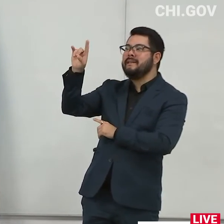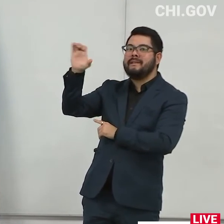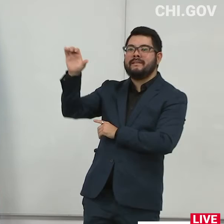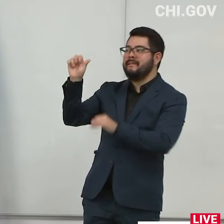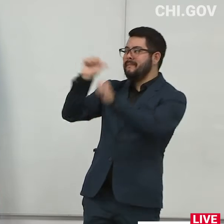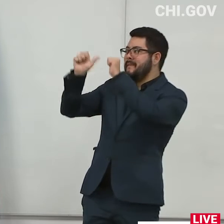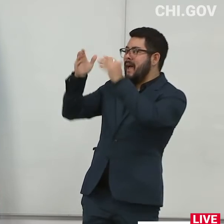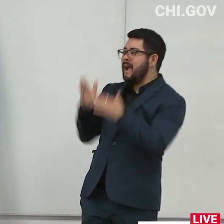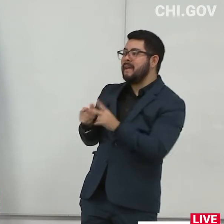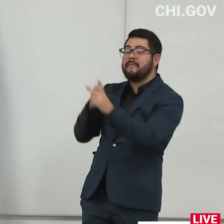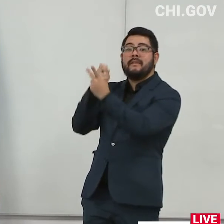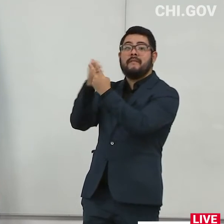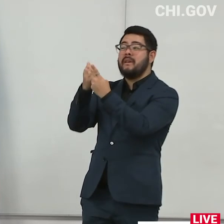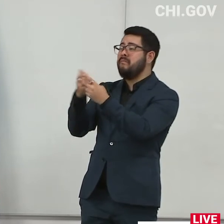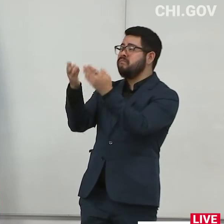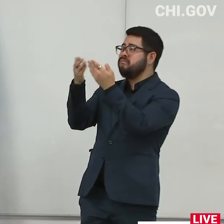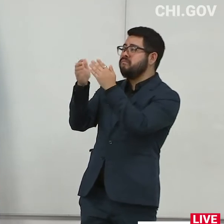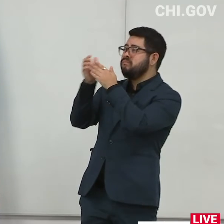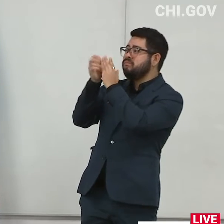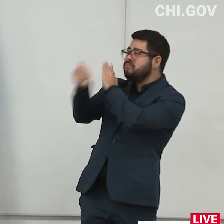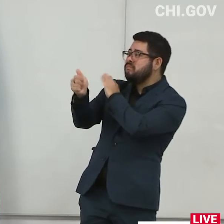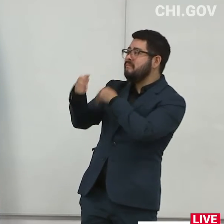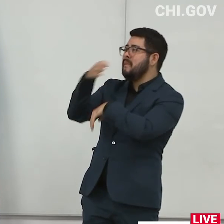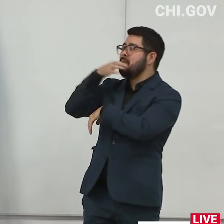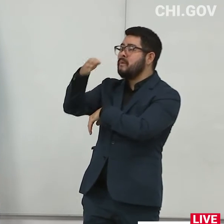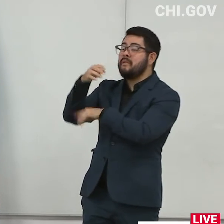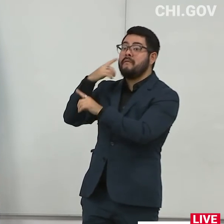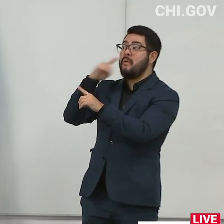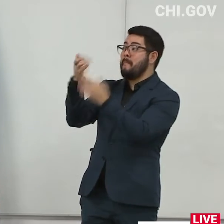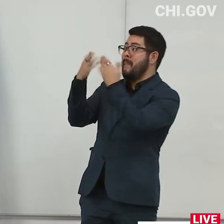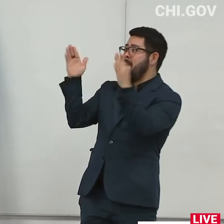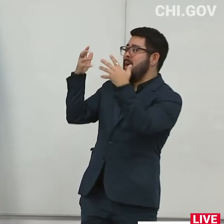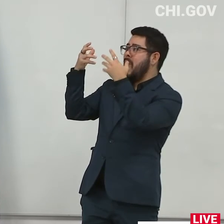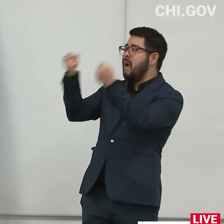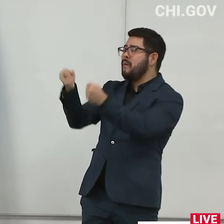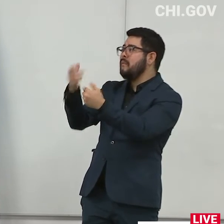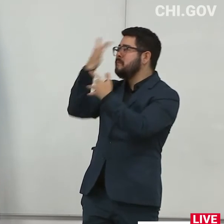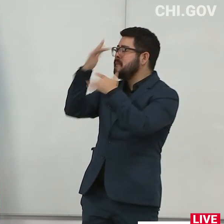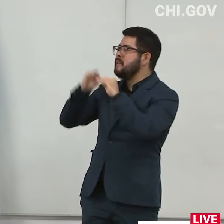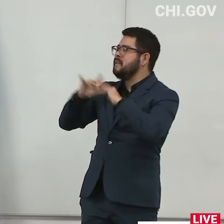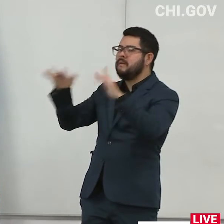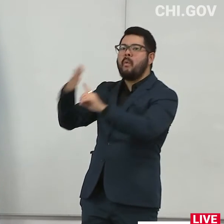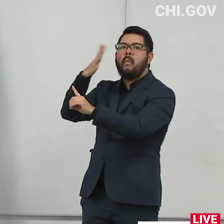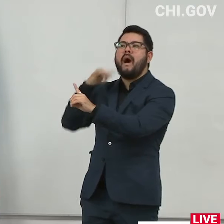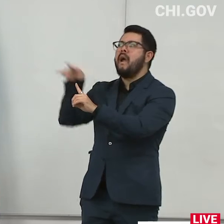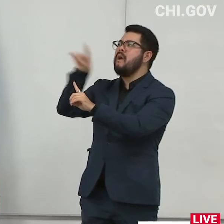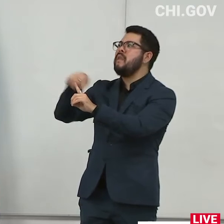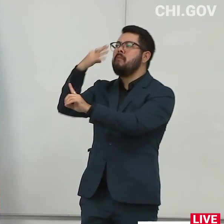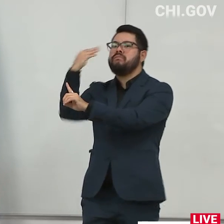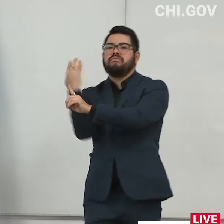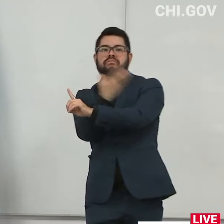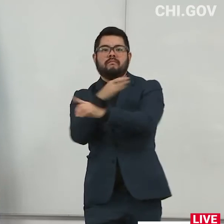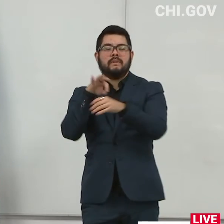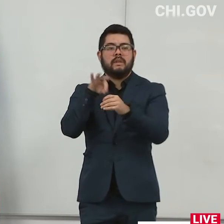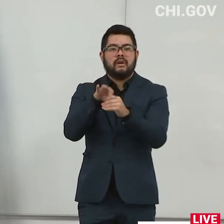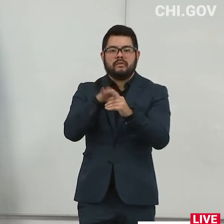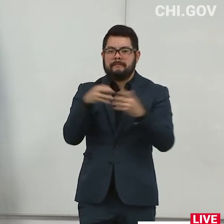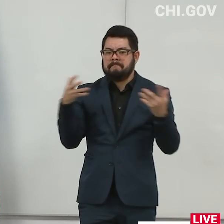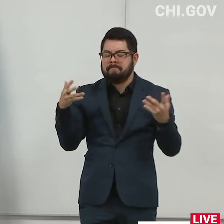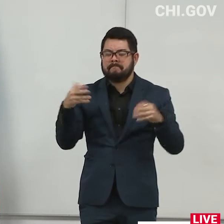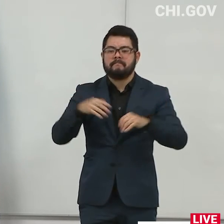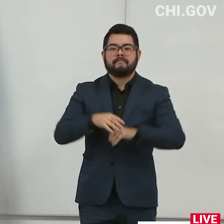health experts, the epidemiologists be talking about an election? I would reject anything